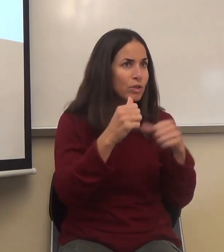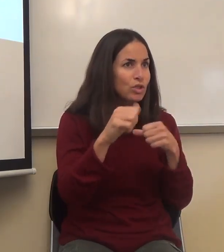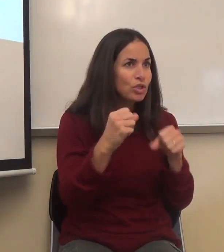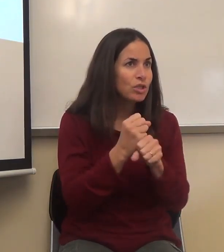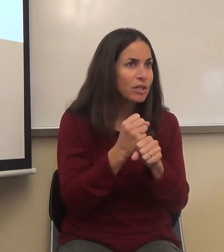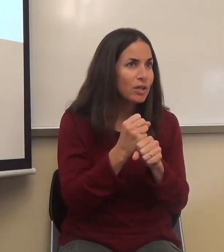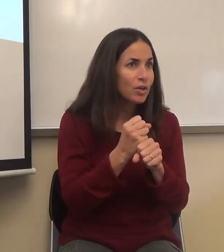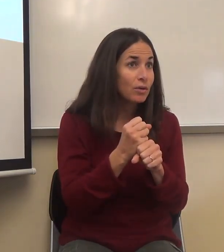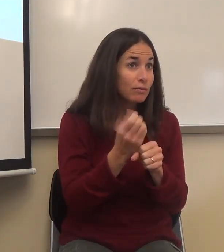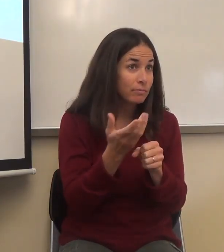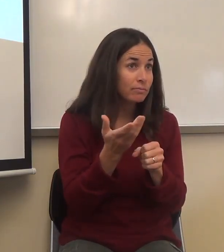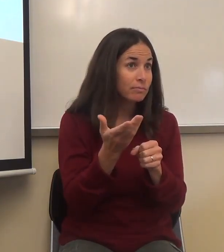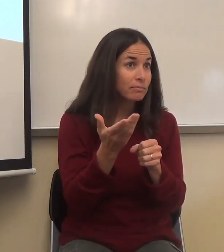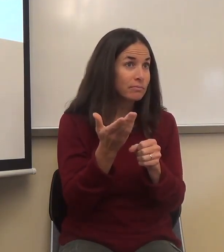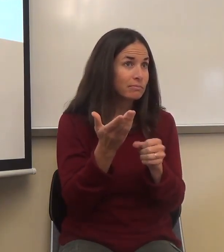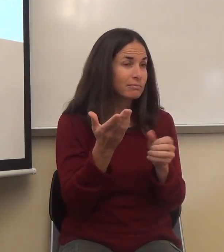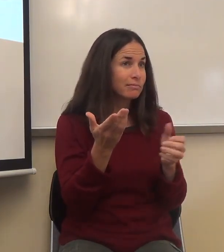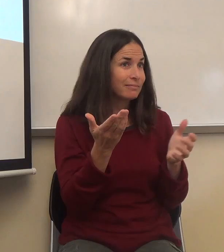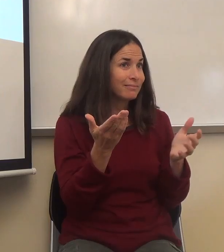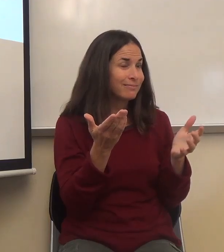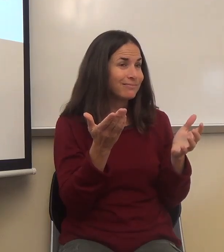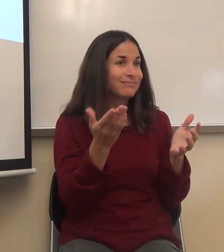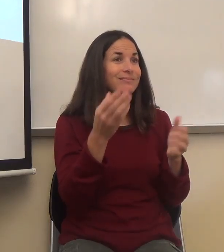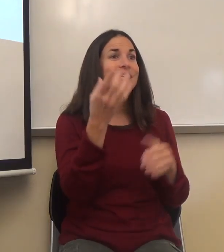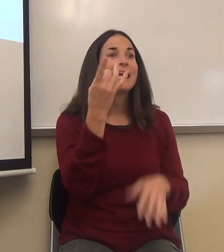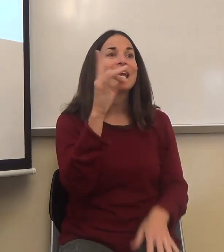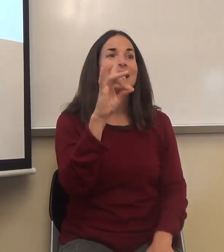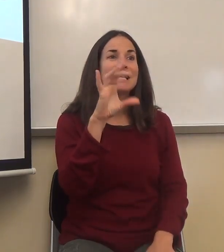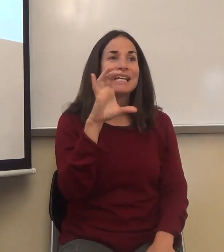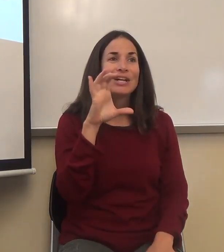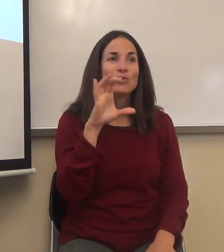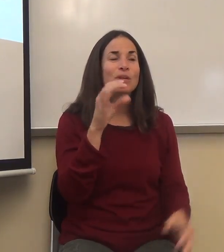Well, we know, do you know, because I'm asking, you know, it was the 1800s sometime. 1812. Remember,